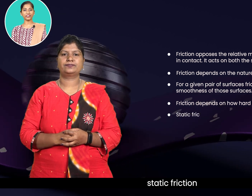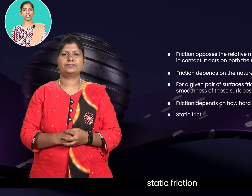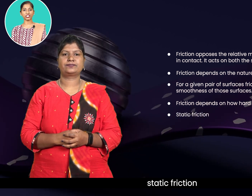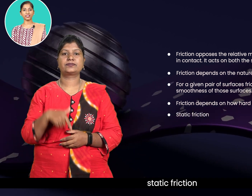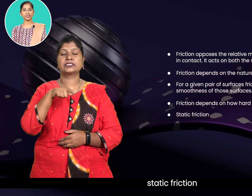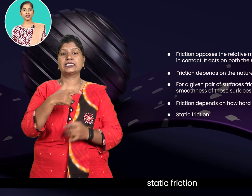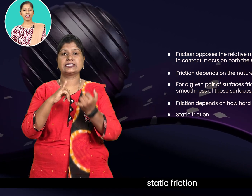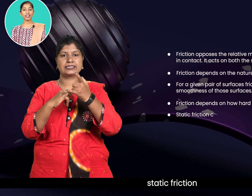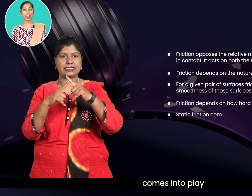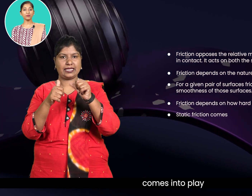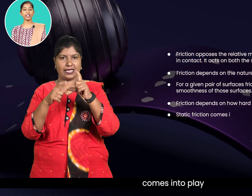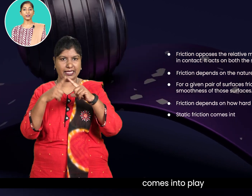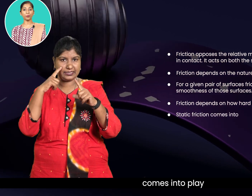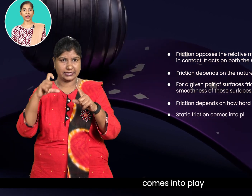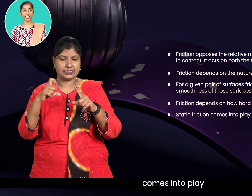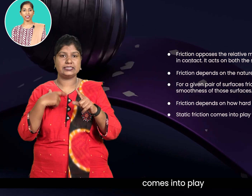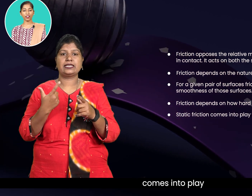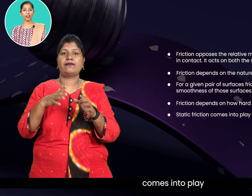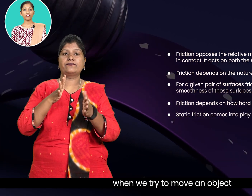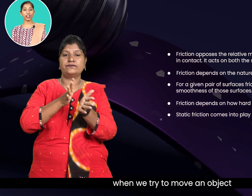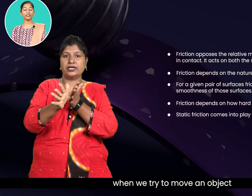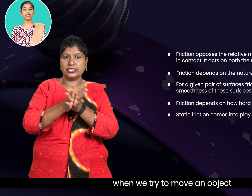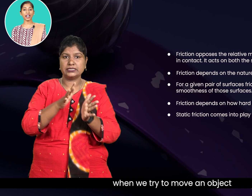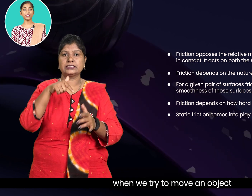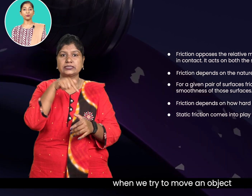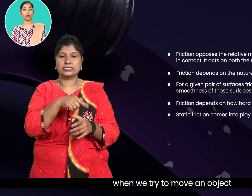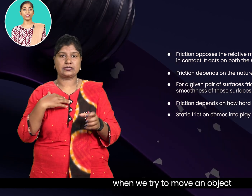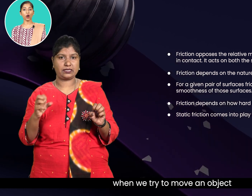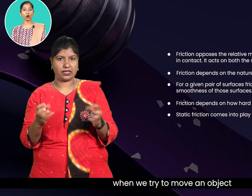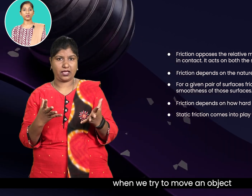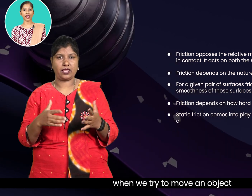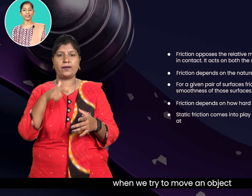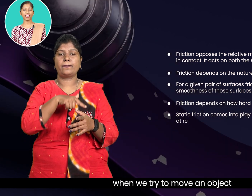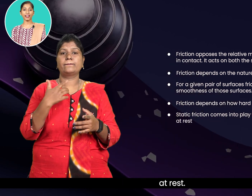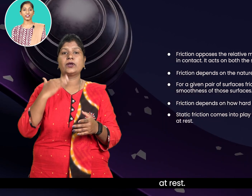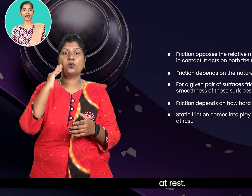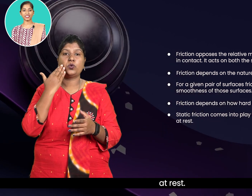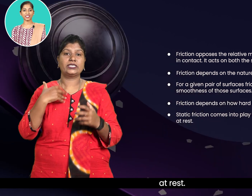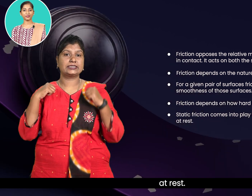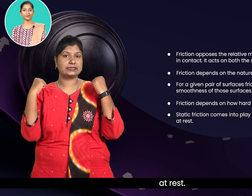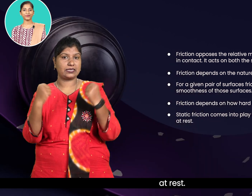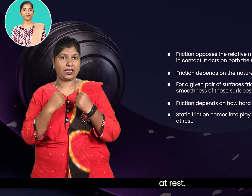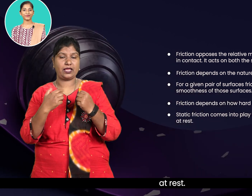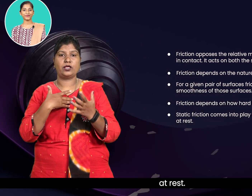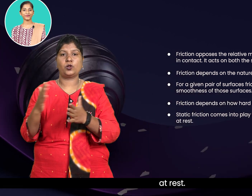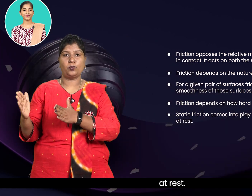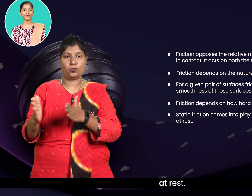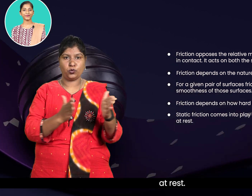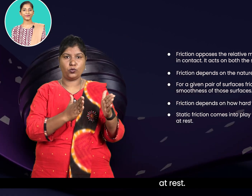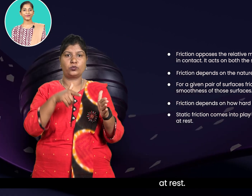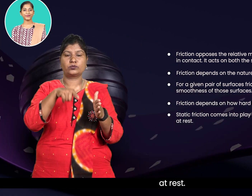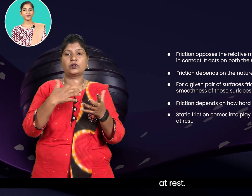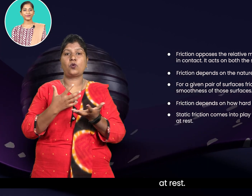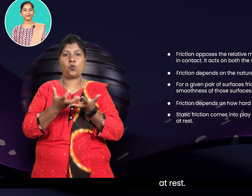Static friction comes into play when we try to move an object at rest.